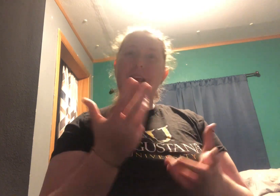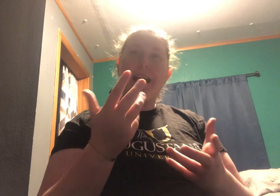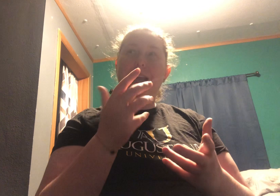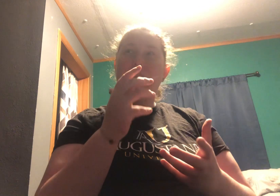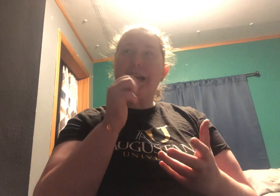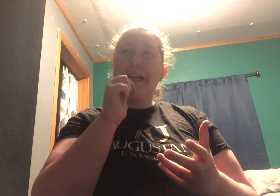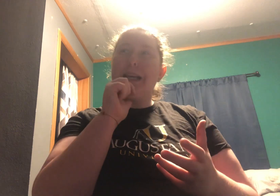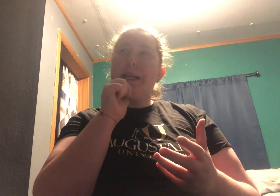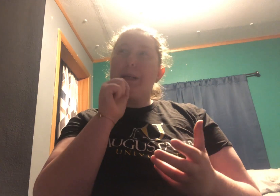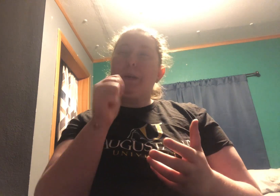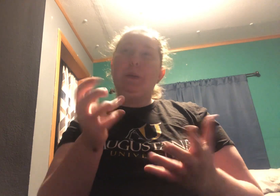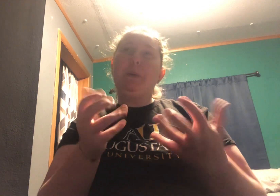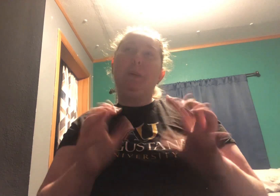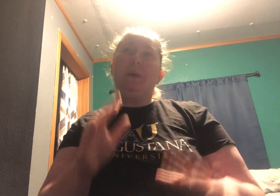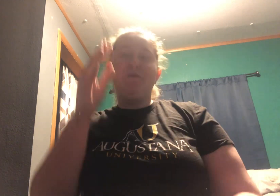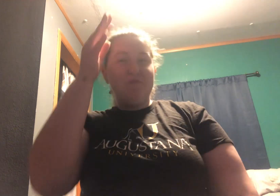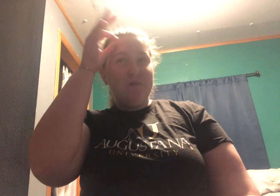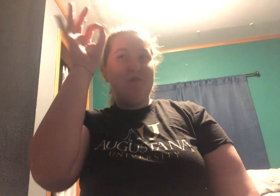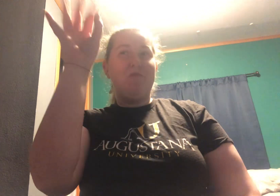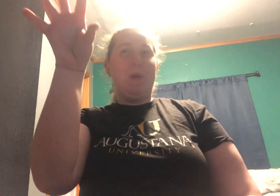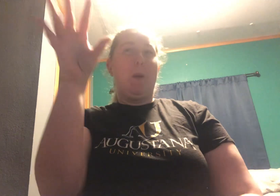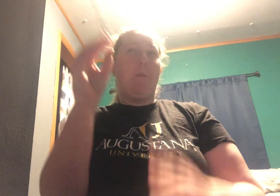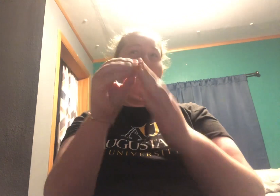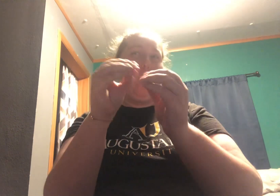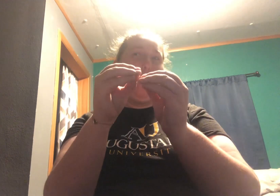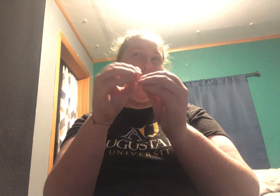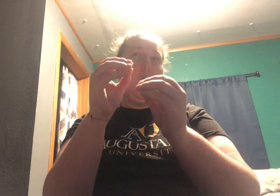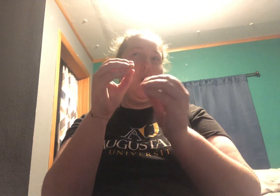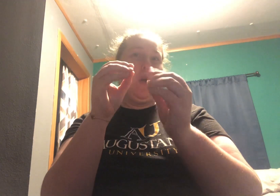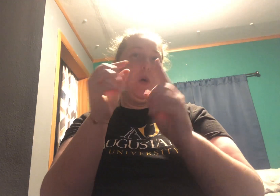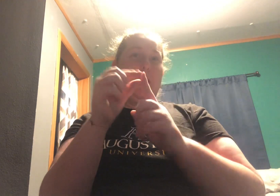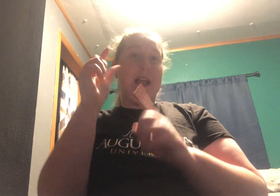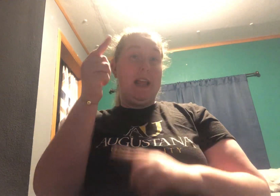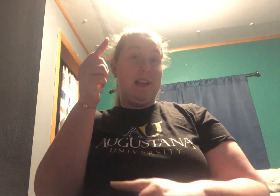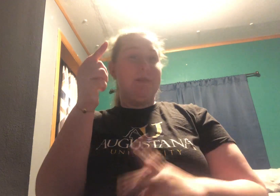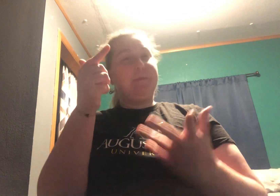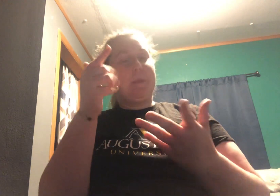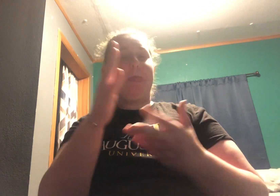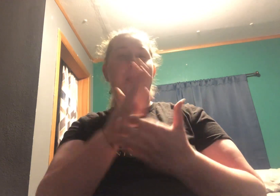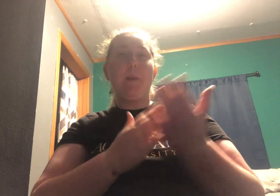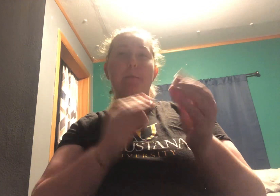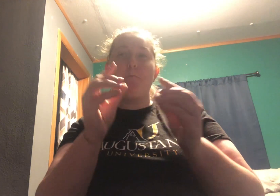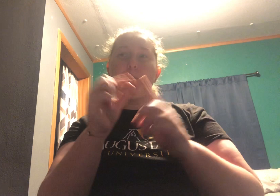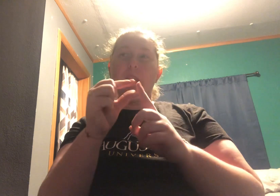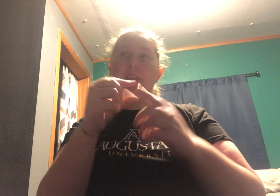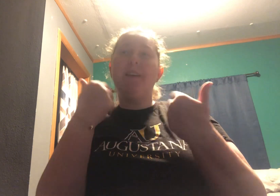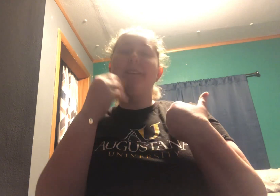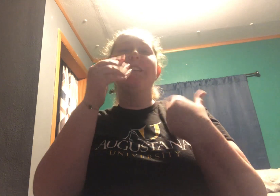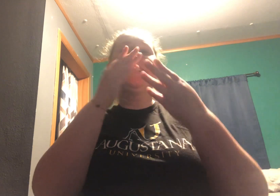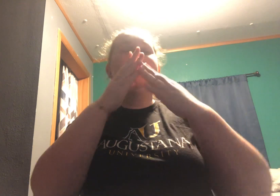I'll give you a hint. Okay, some of these words have silent letters. Okay, so look at this. Debris.